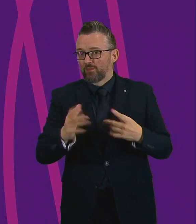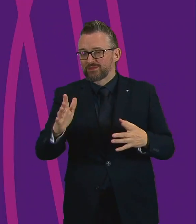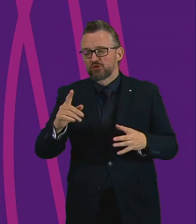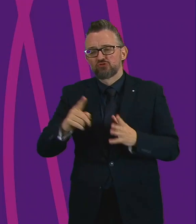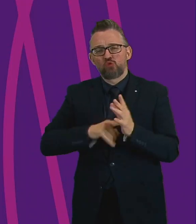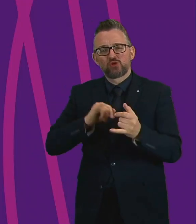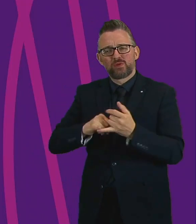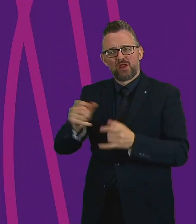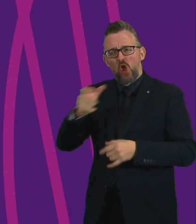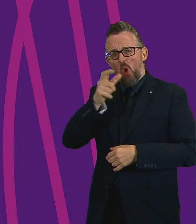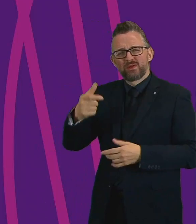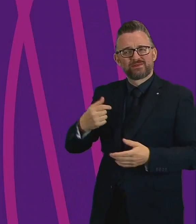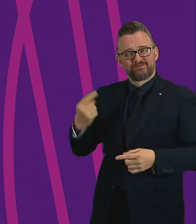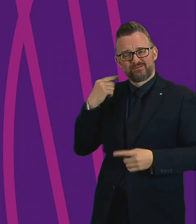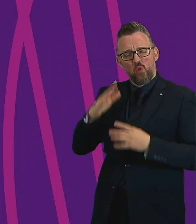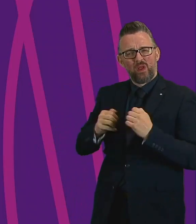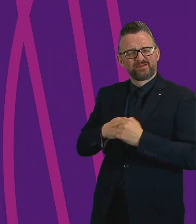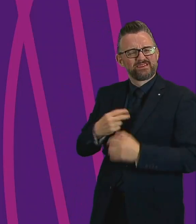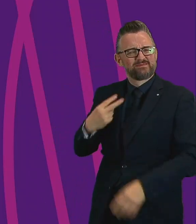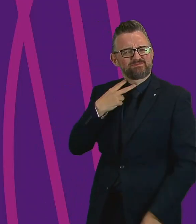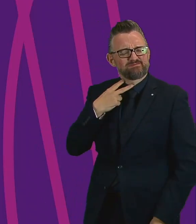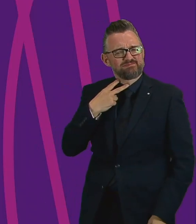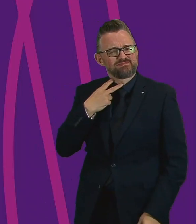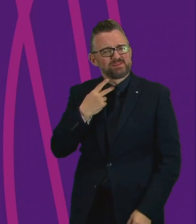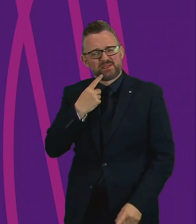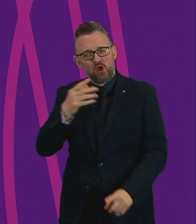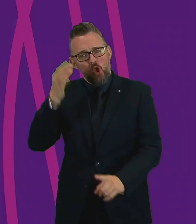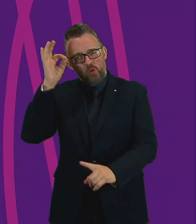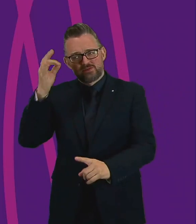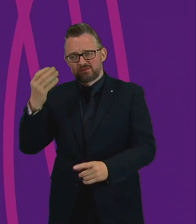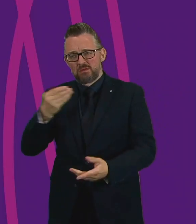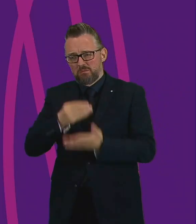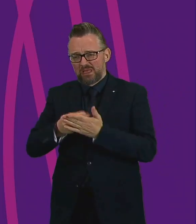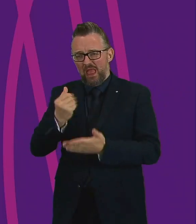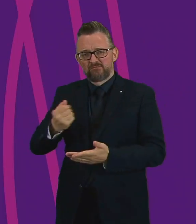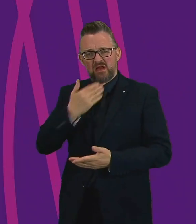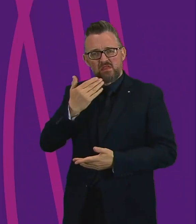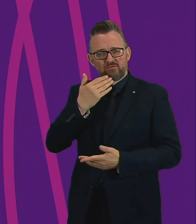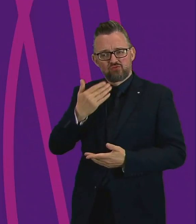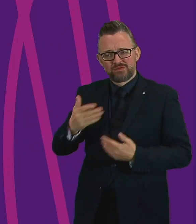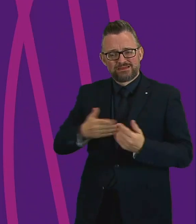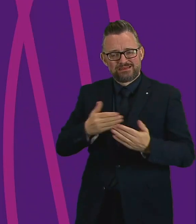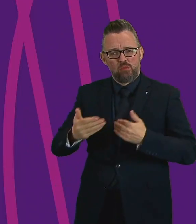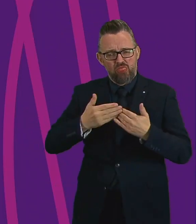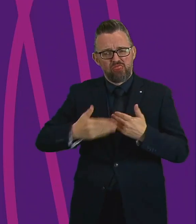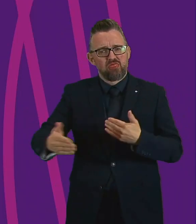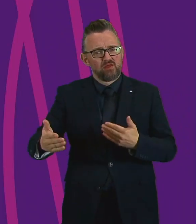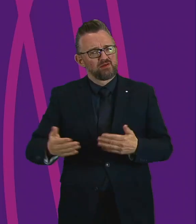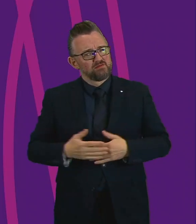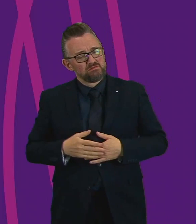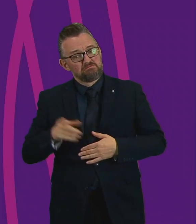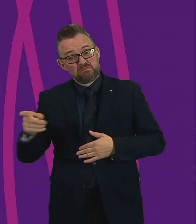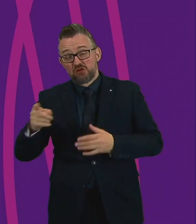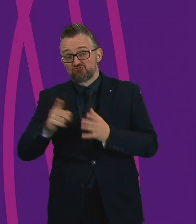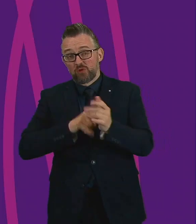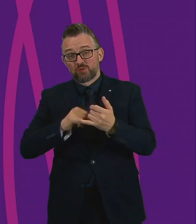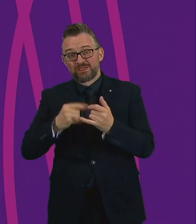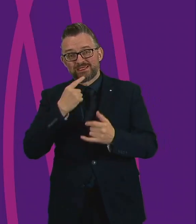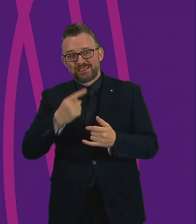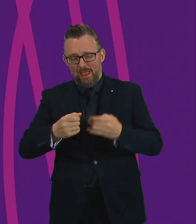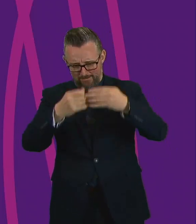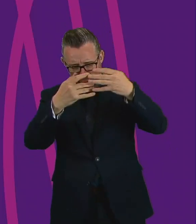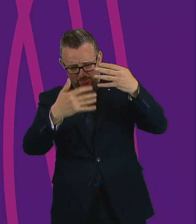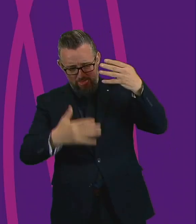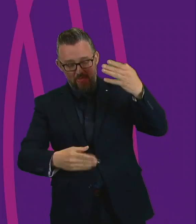John Swinney's comments at the weekend when he said councils had enough money to deal with this challenge ahead of us. He said he listed off the money